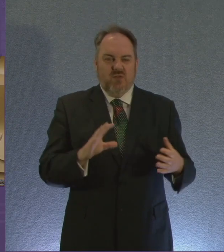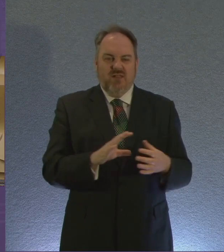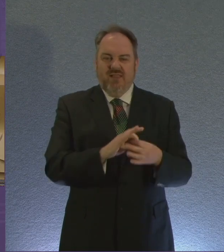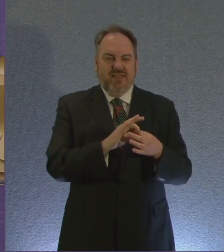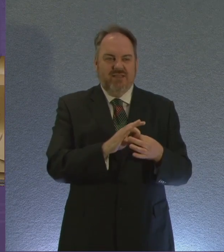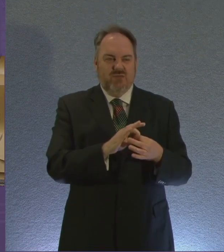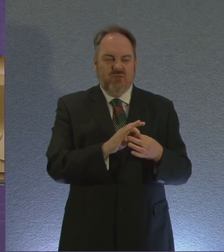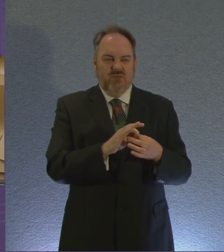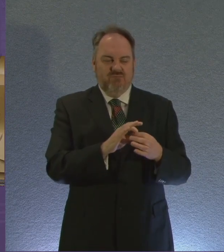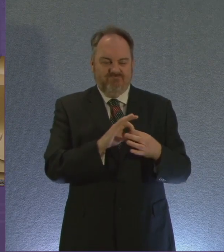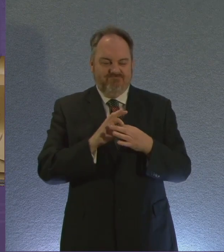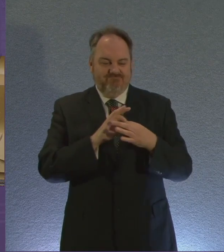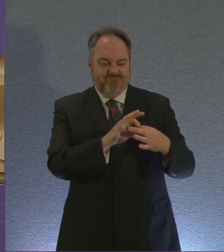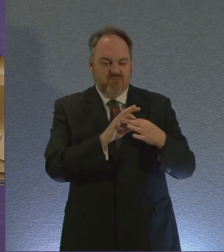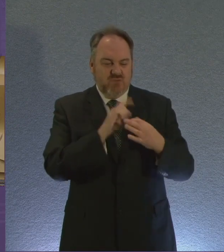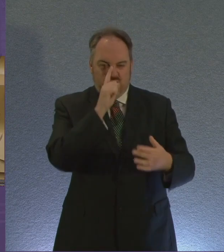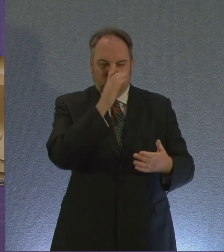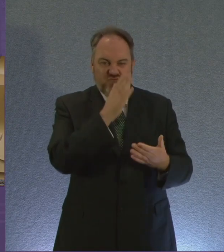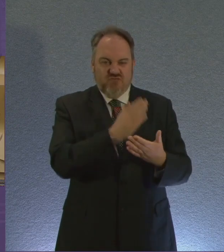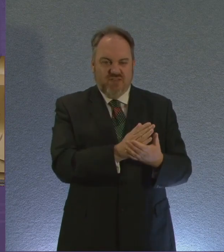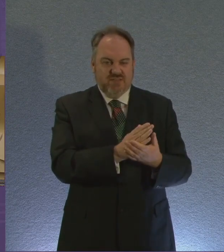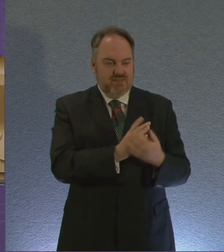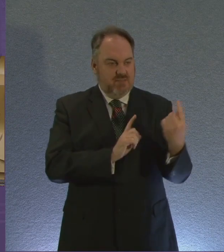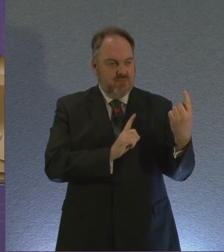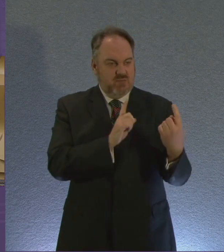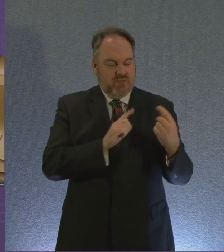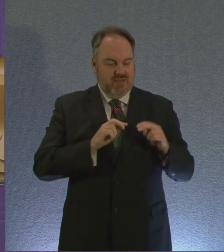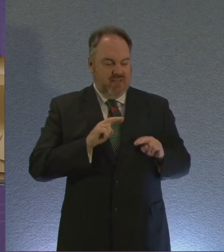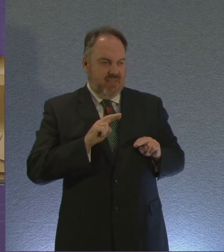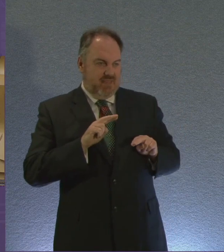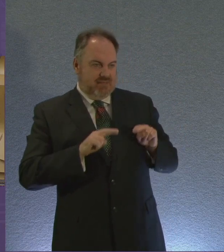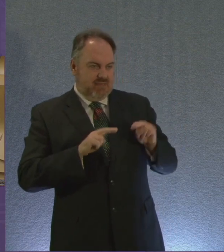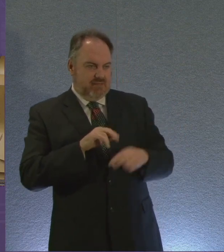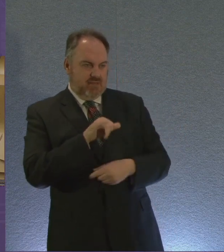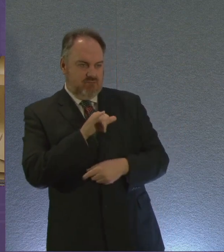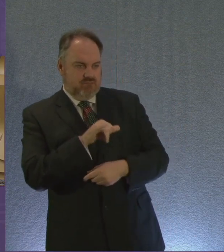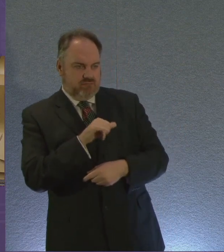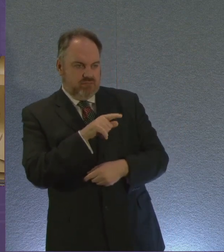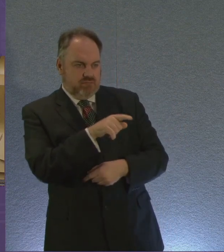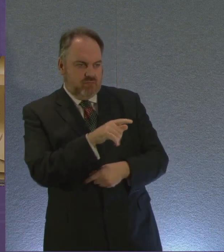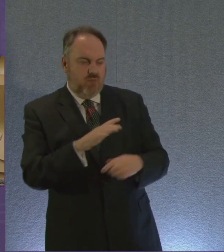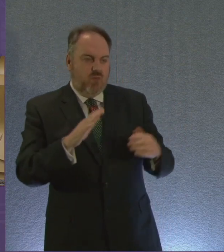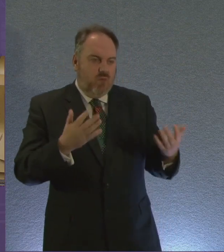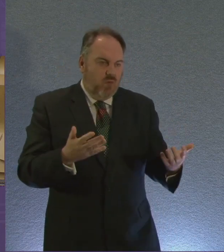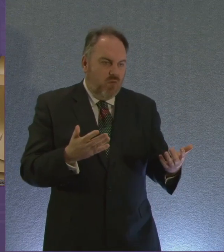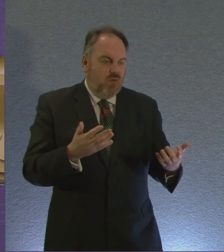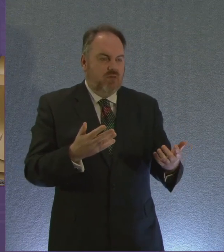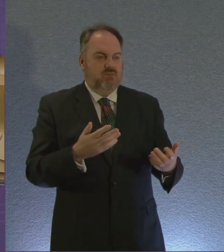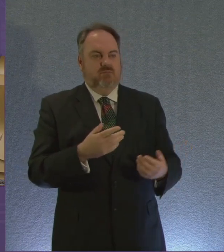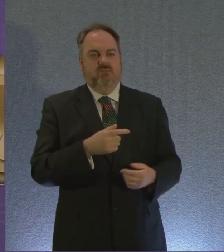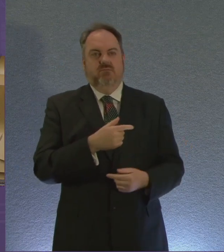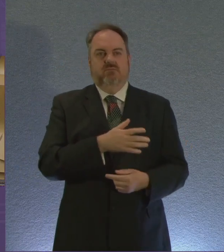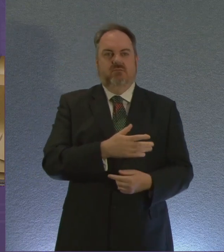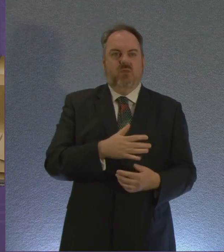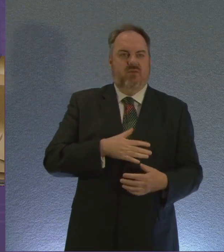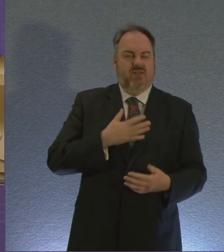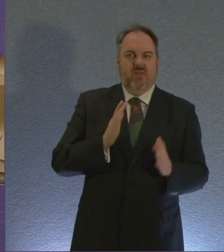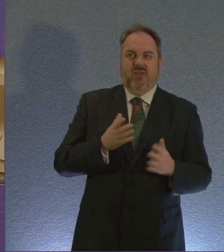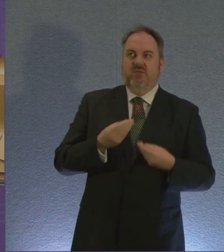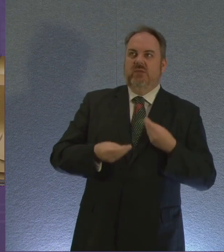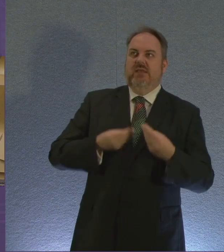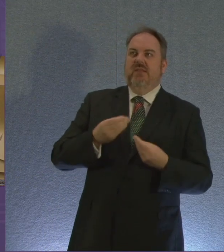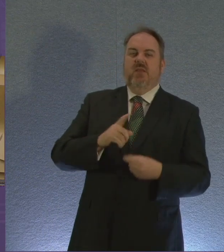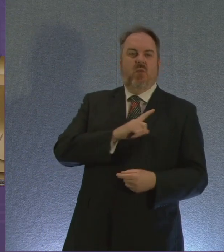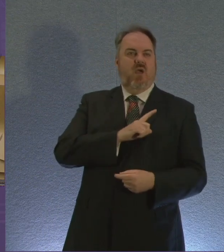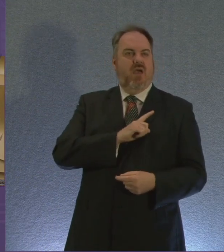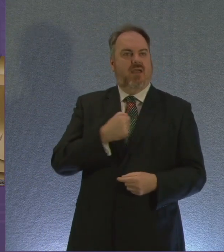a trusted relationship between that client and the individual carrying out that assessment. And that word of trust is very, very important